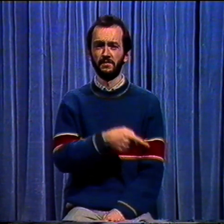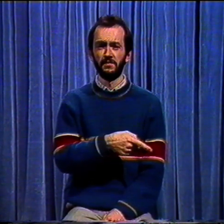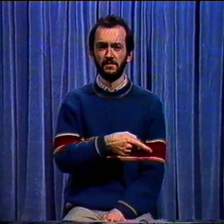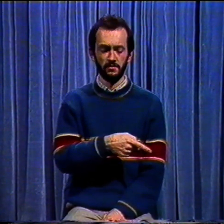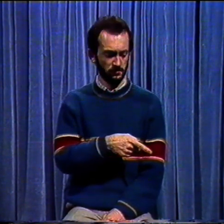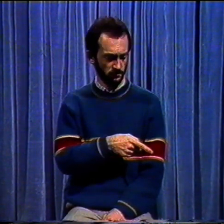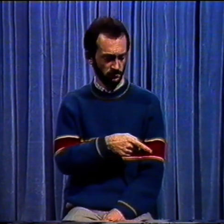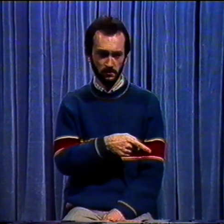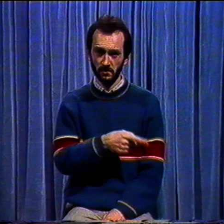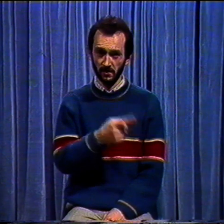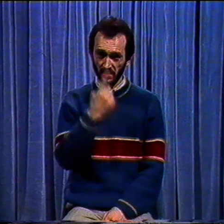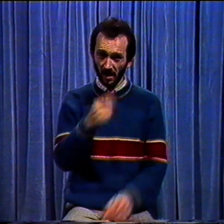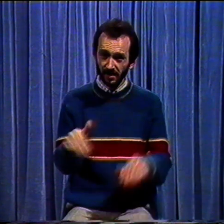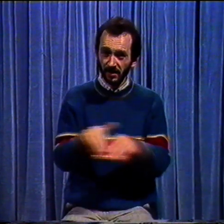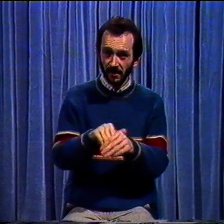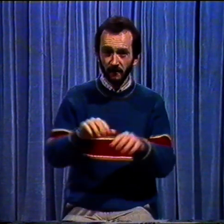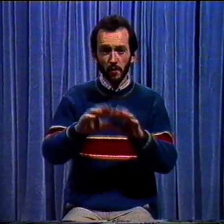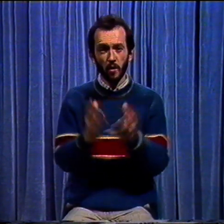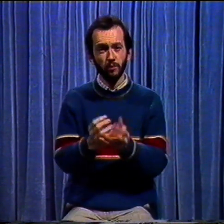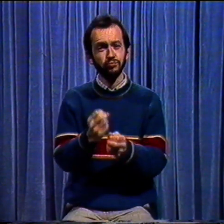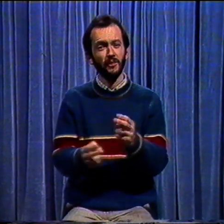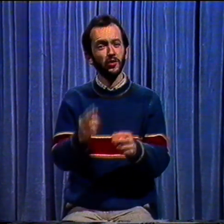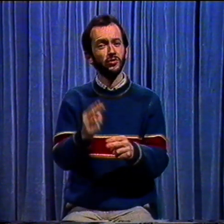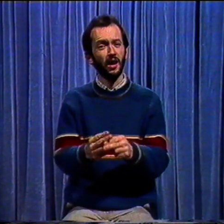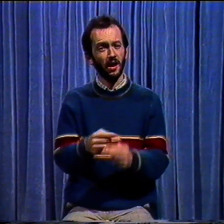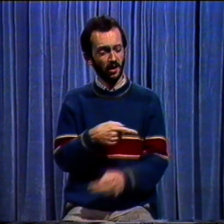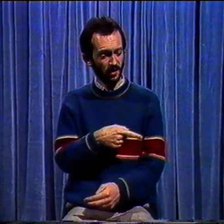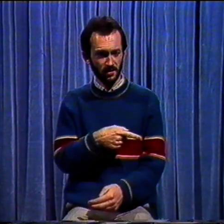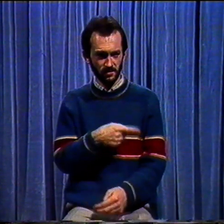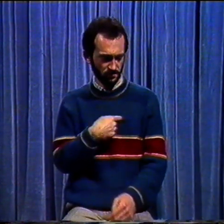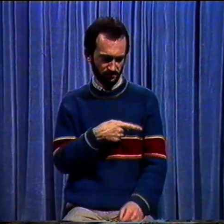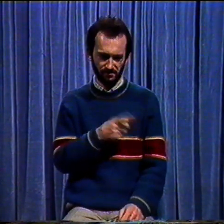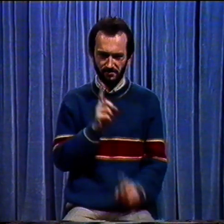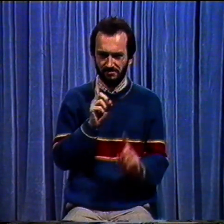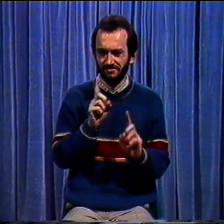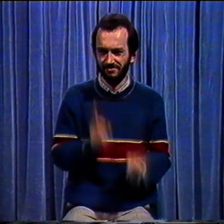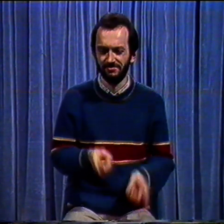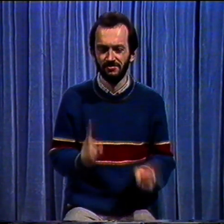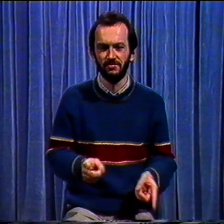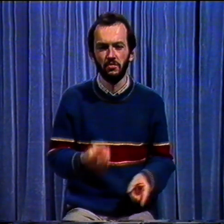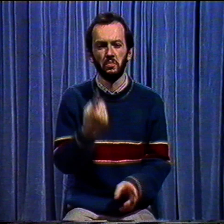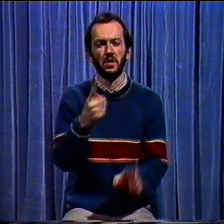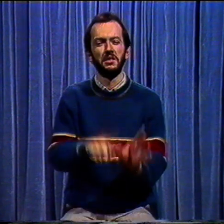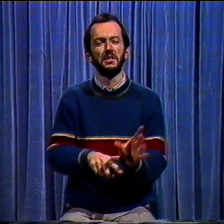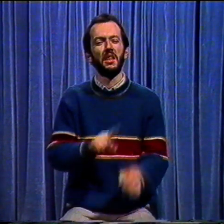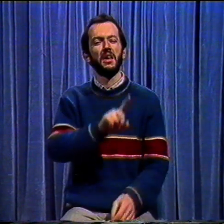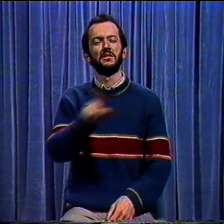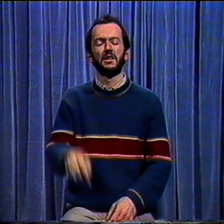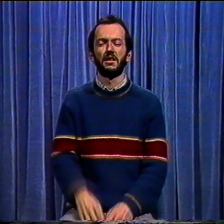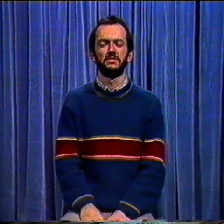Deaf person, he said that he wanted to become a professional footballer. I said, no, you can't. But 1 year